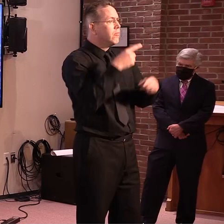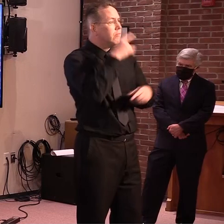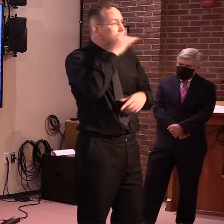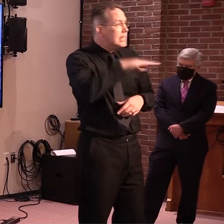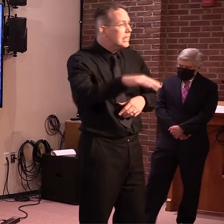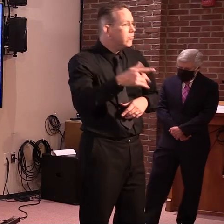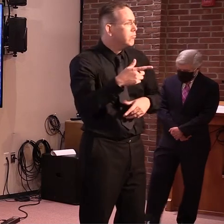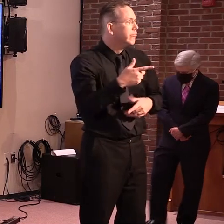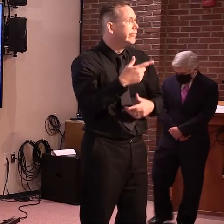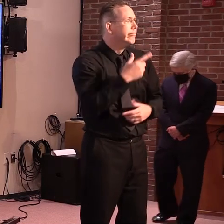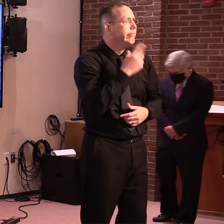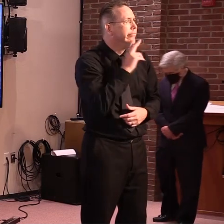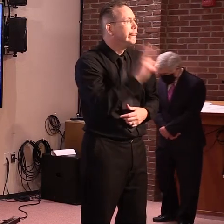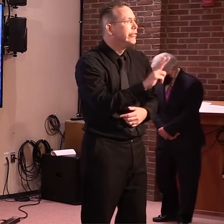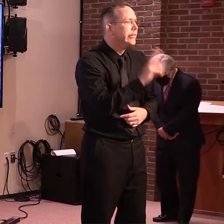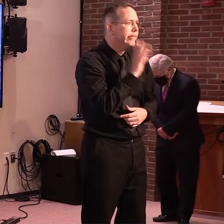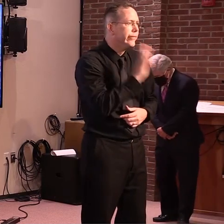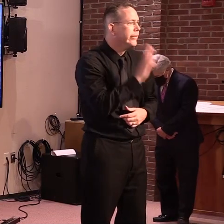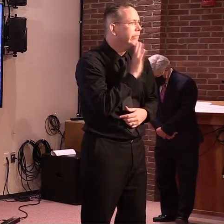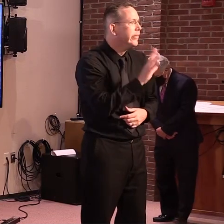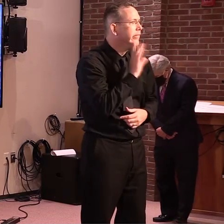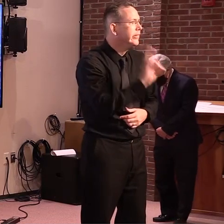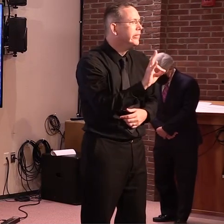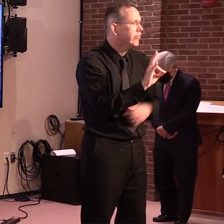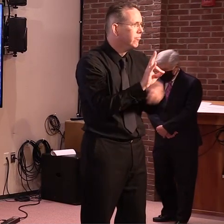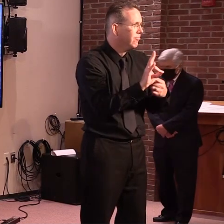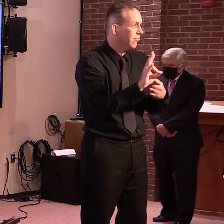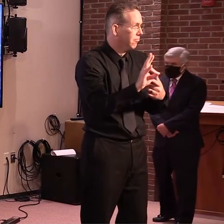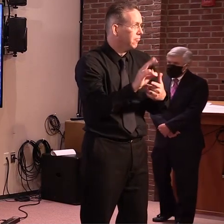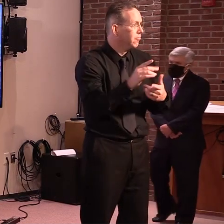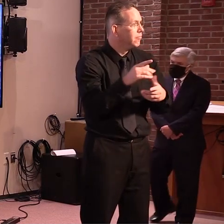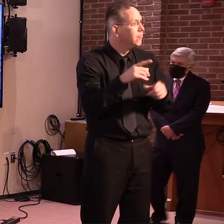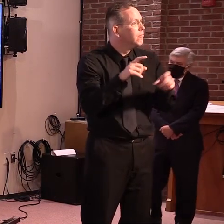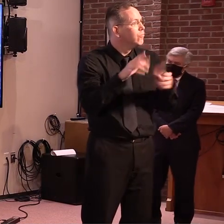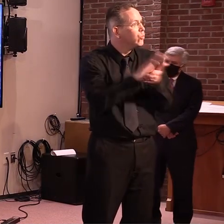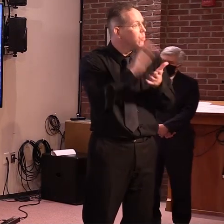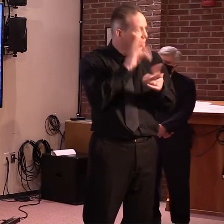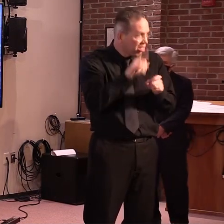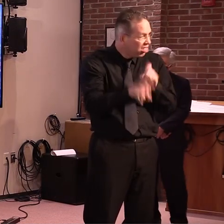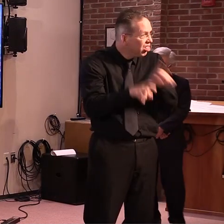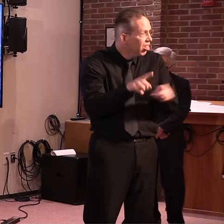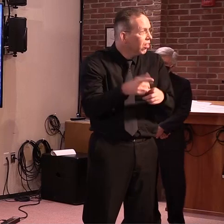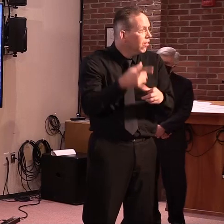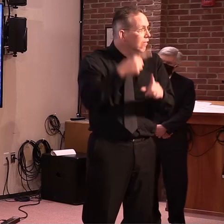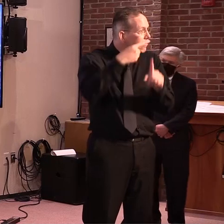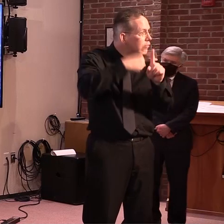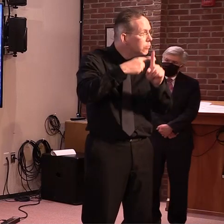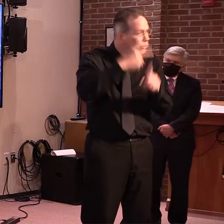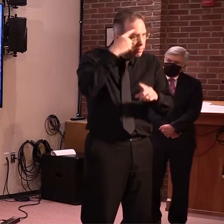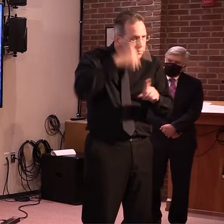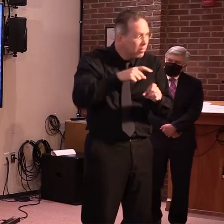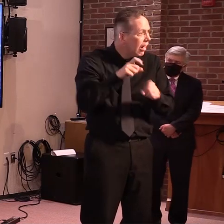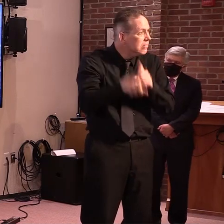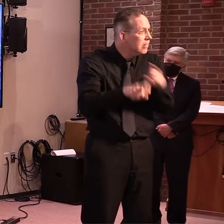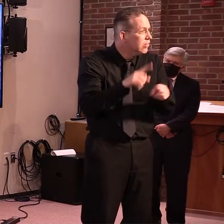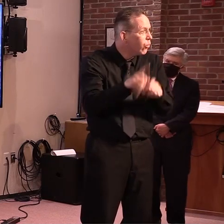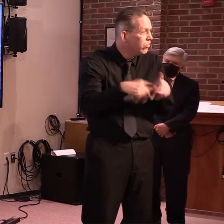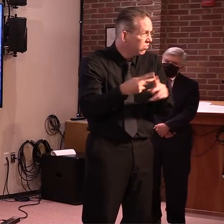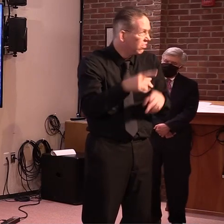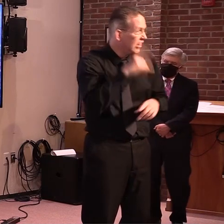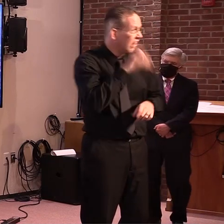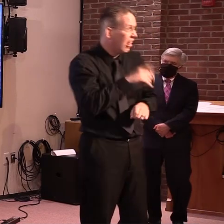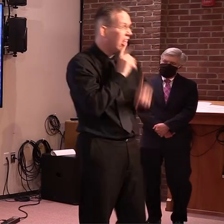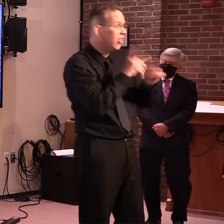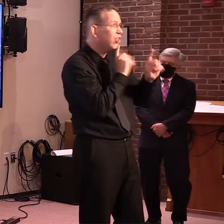the safety of the school perimeter, as I call it. I think what you allude to gets us to the next phase of some of the detail and the challenges and the problems we'll have to